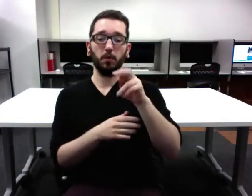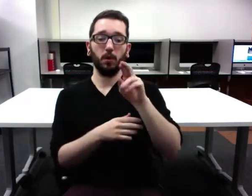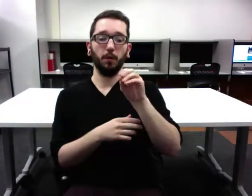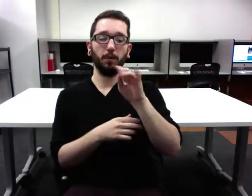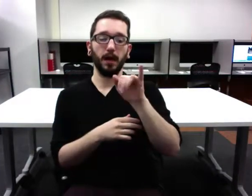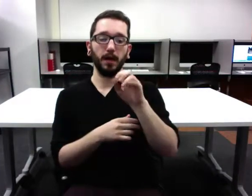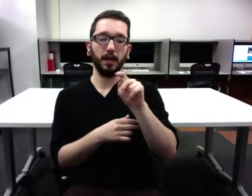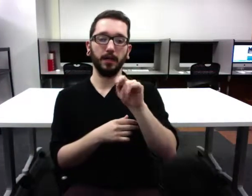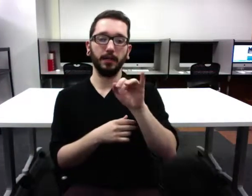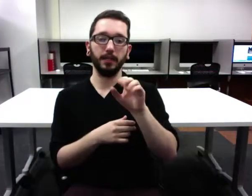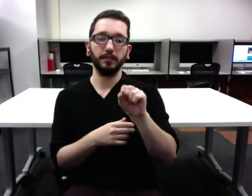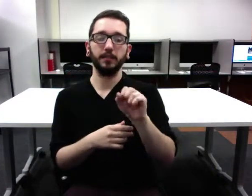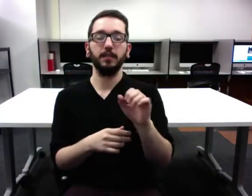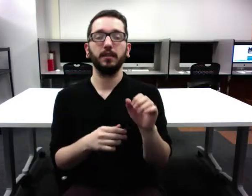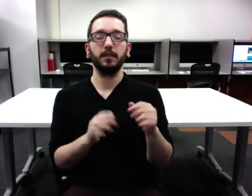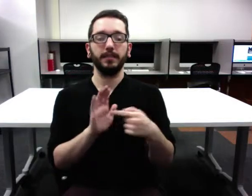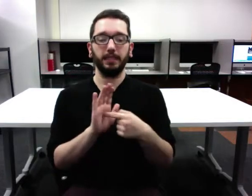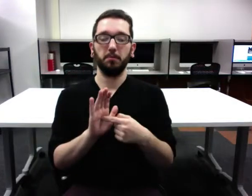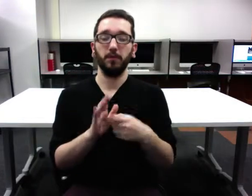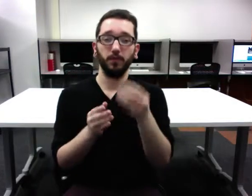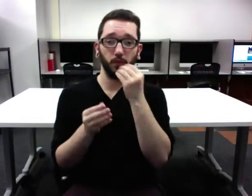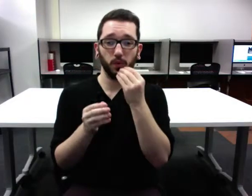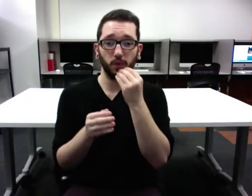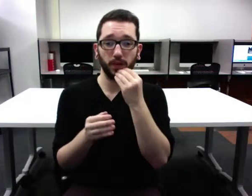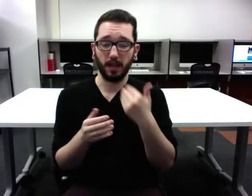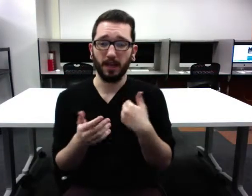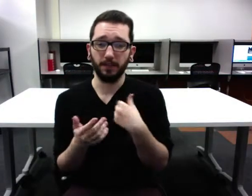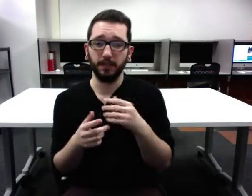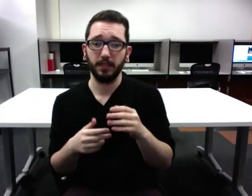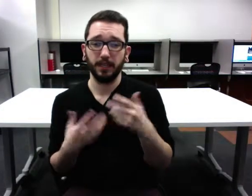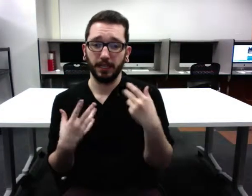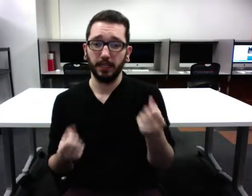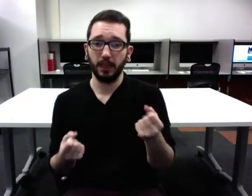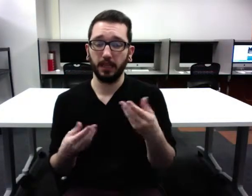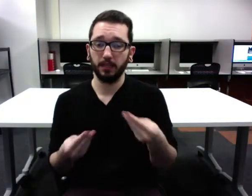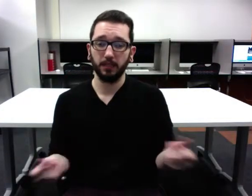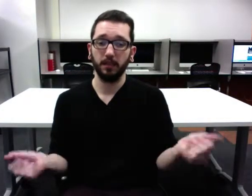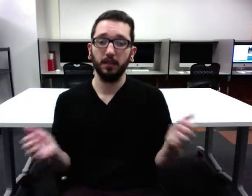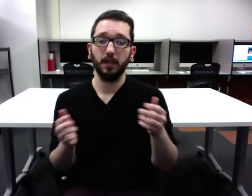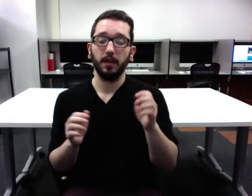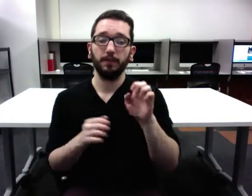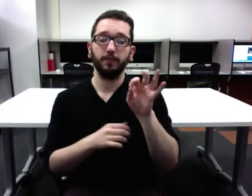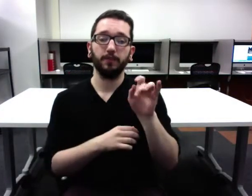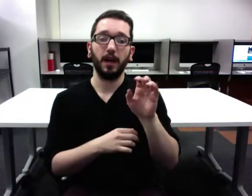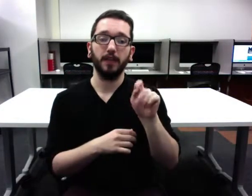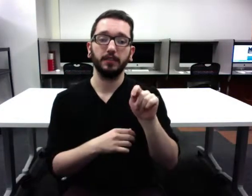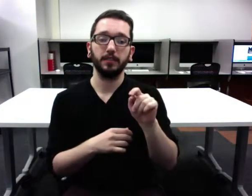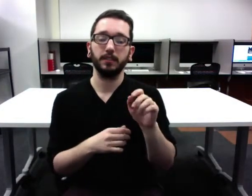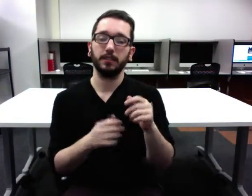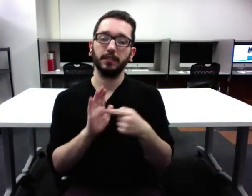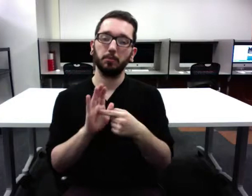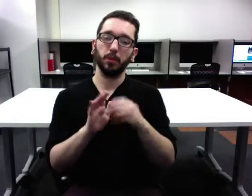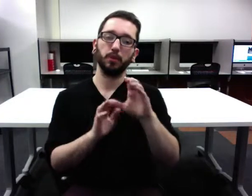have a healing effect. Like cranberry is thought by many people to perhaps reduce the risk of urinary